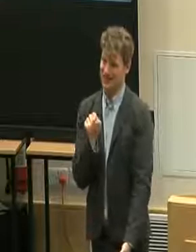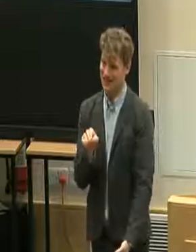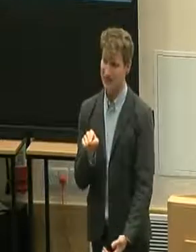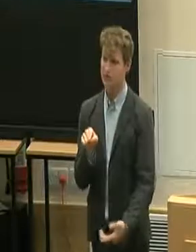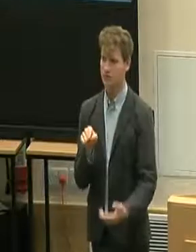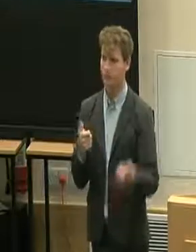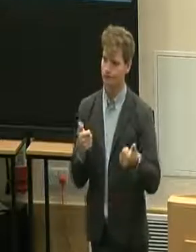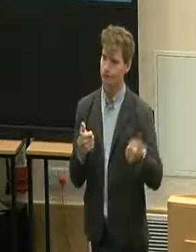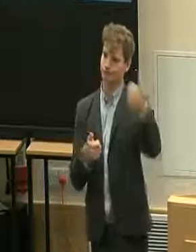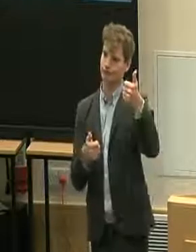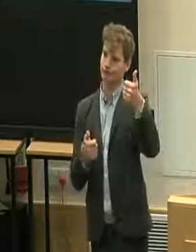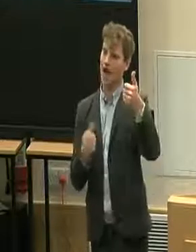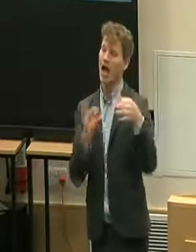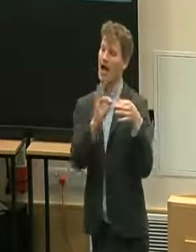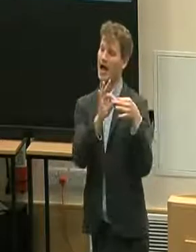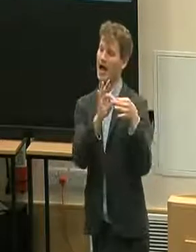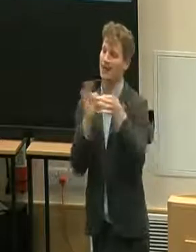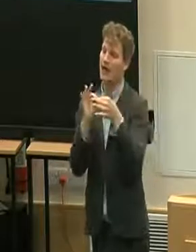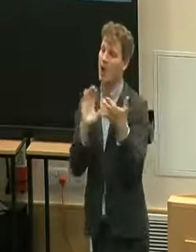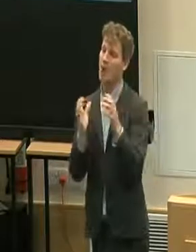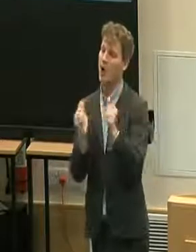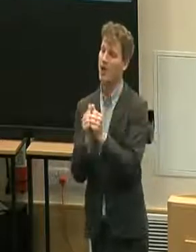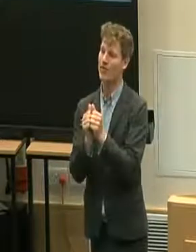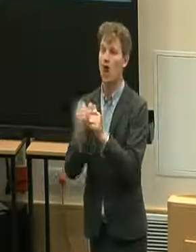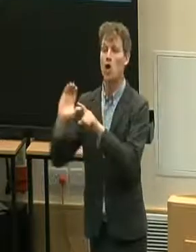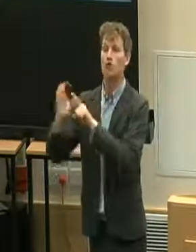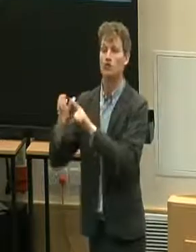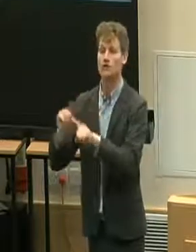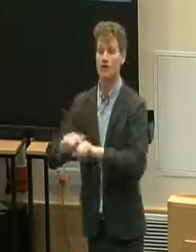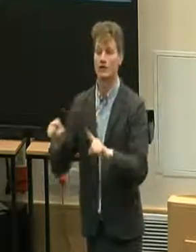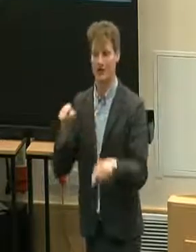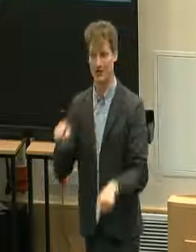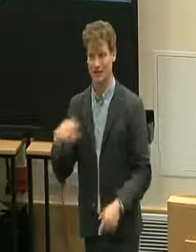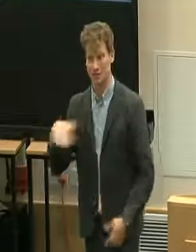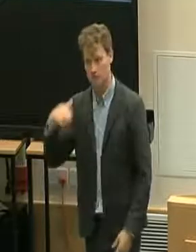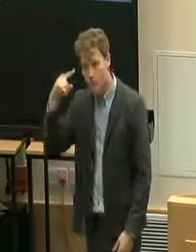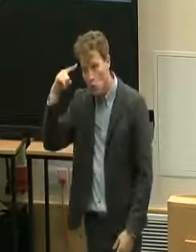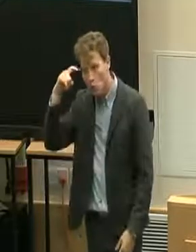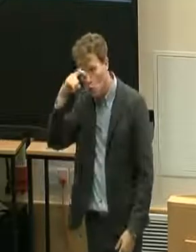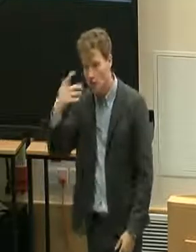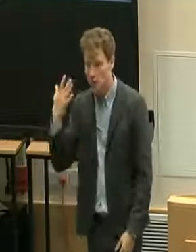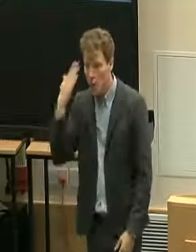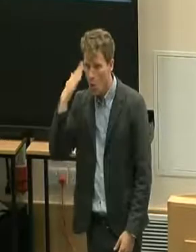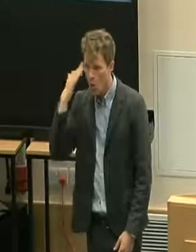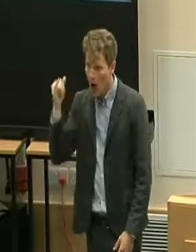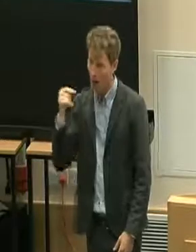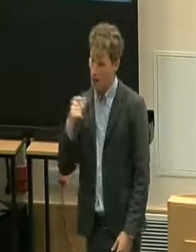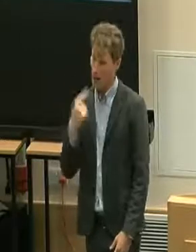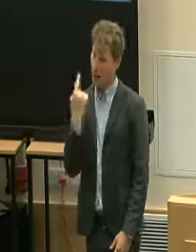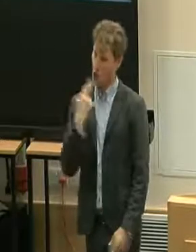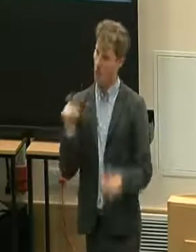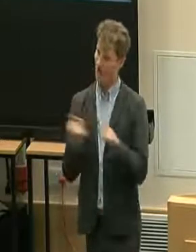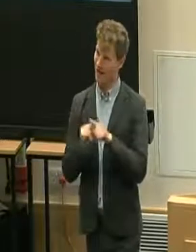Well, this is a worry. This is a worry because it invokes the potential of colonialism, if